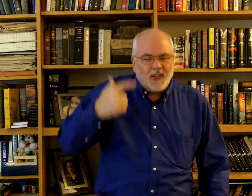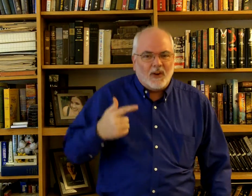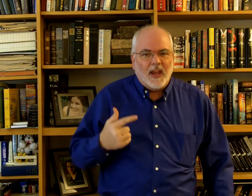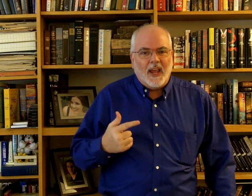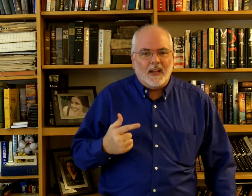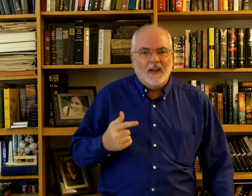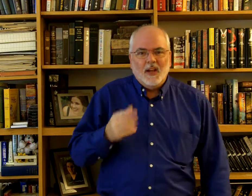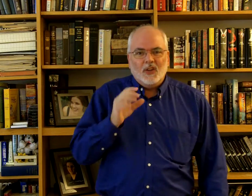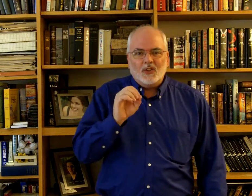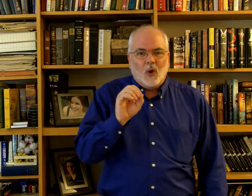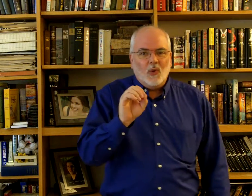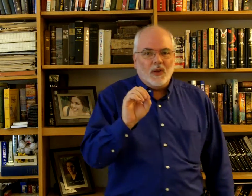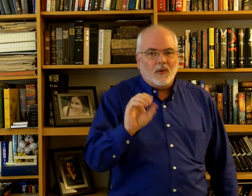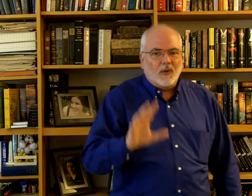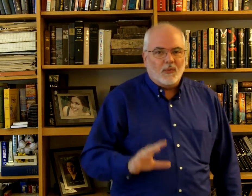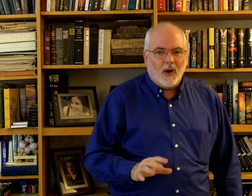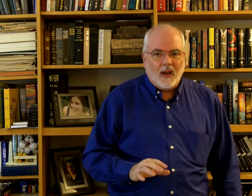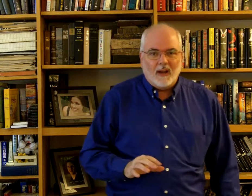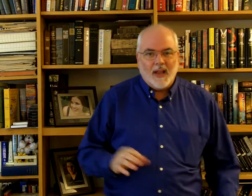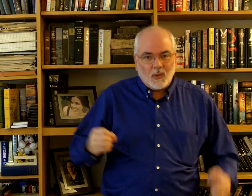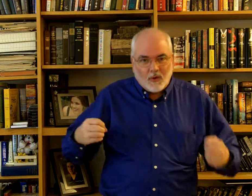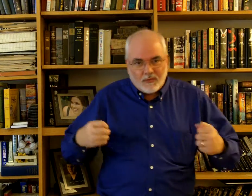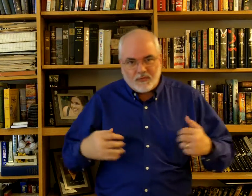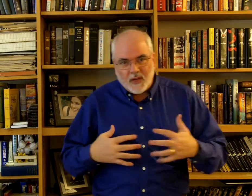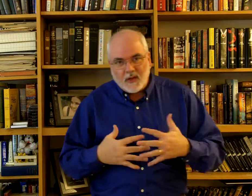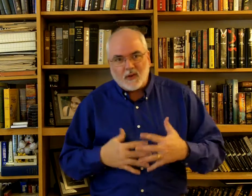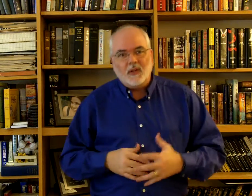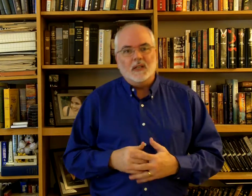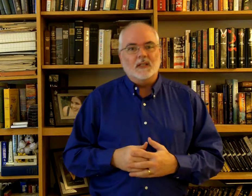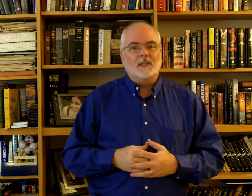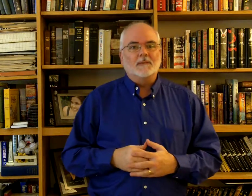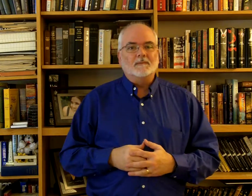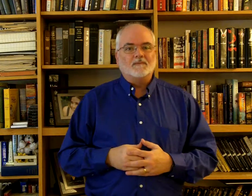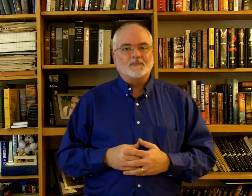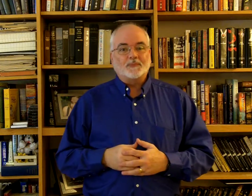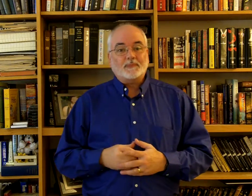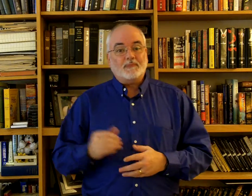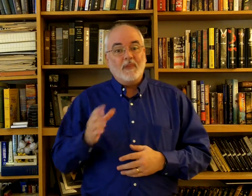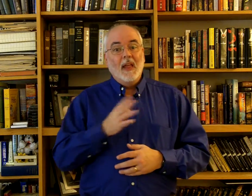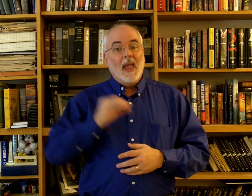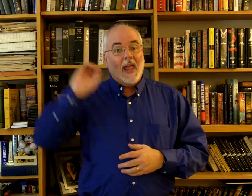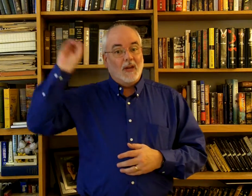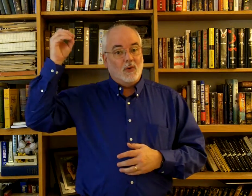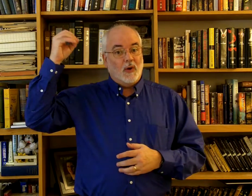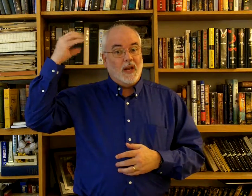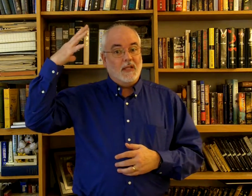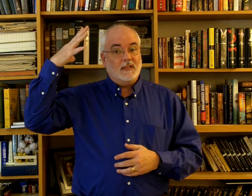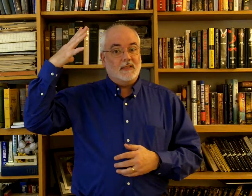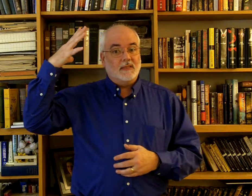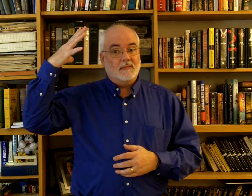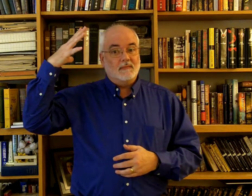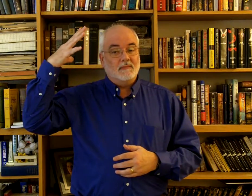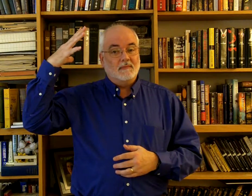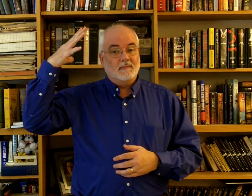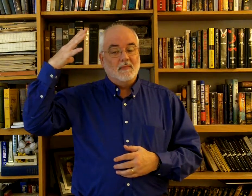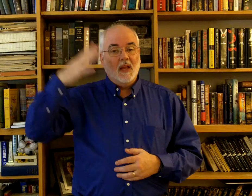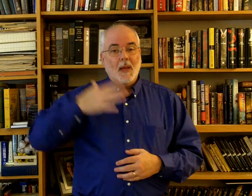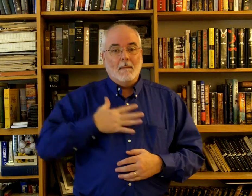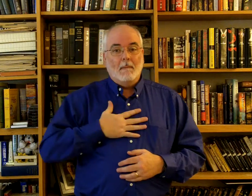your head. Show that you're afraid. That's what fear is. And grace,